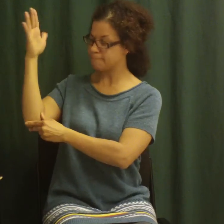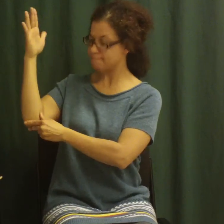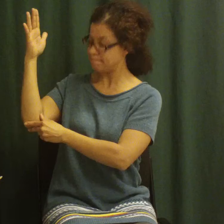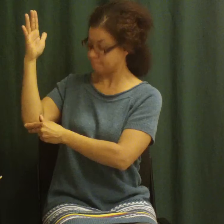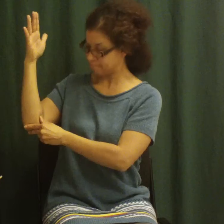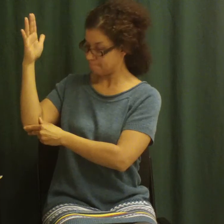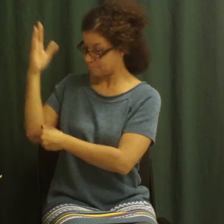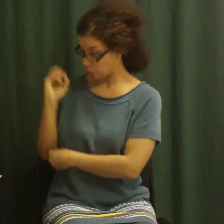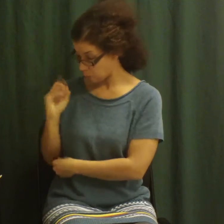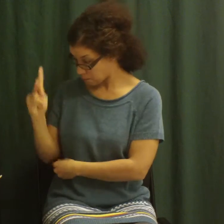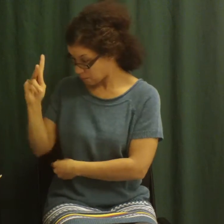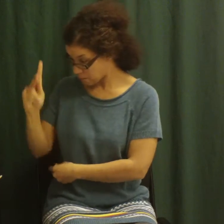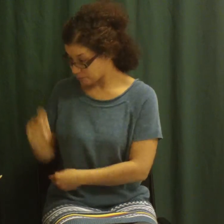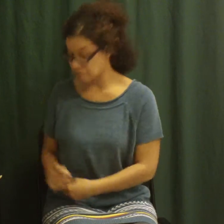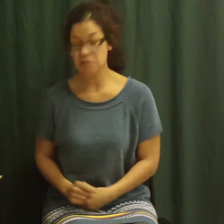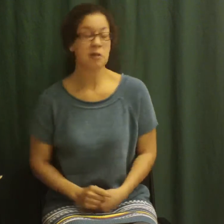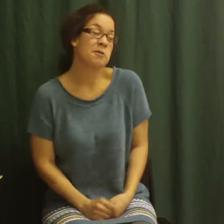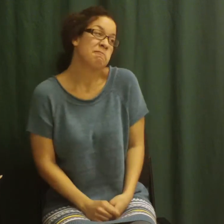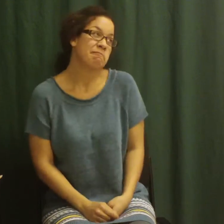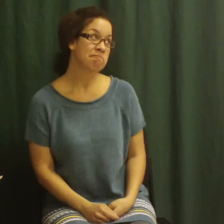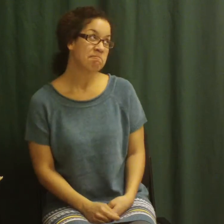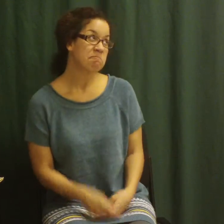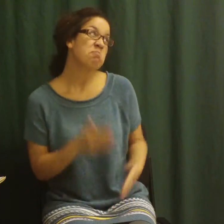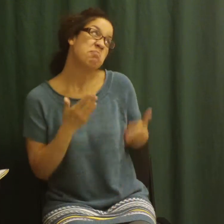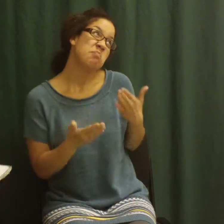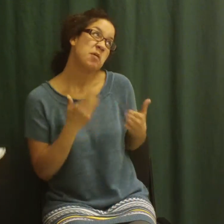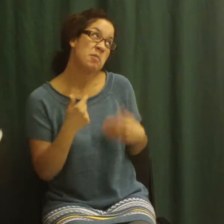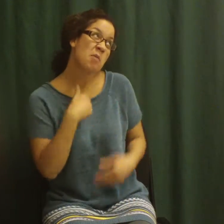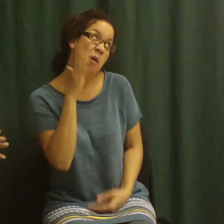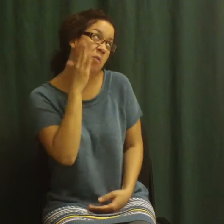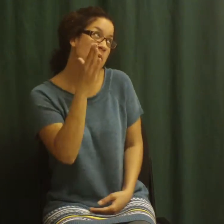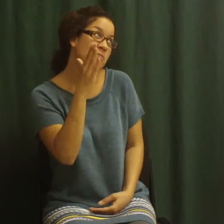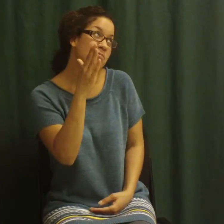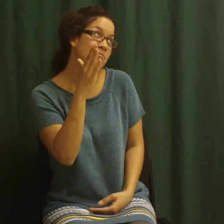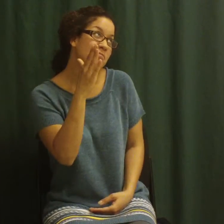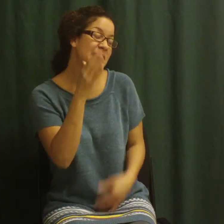maybe I will, but not today.